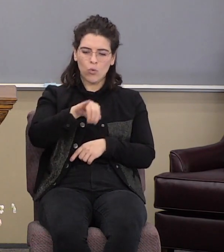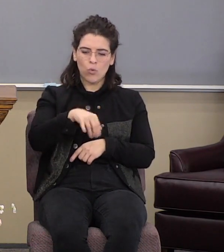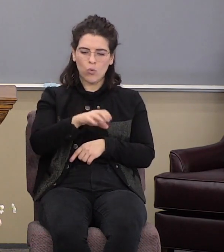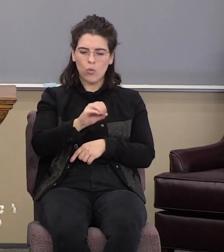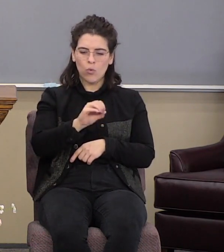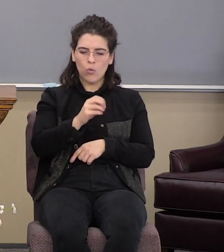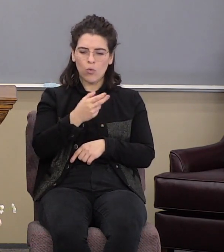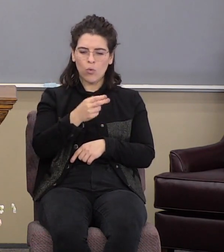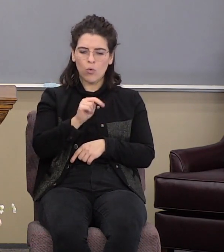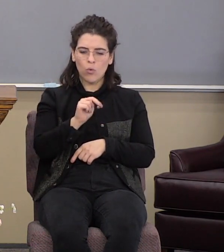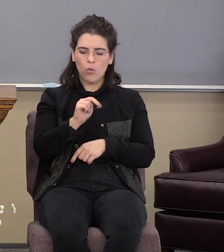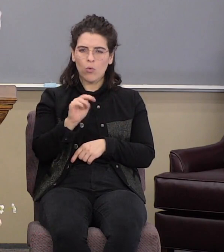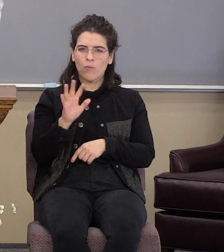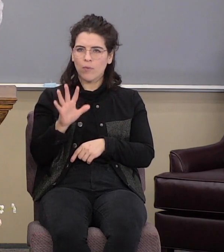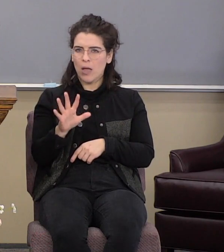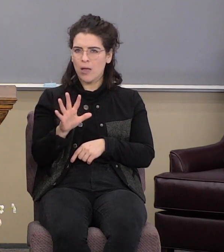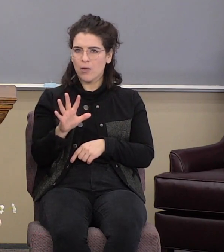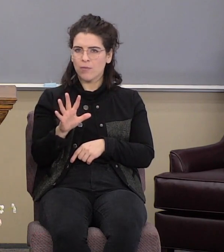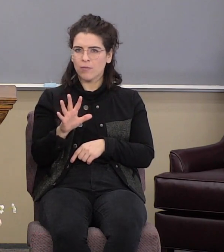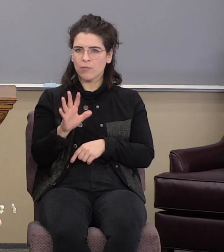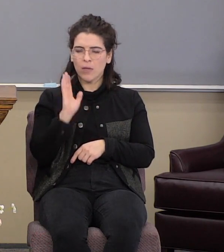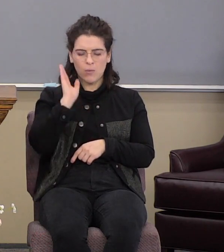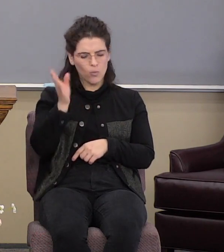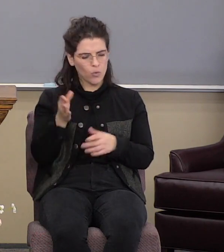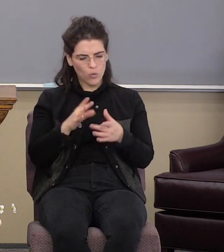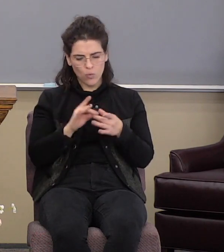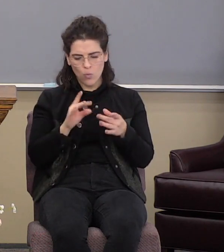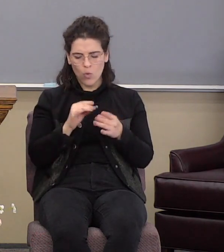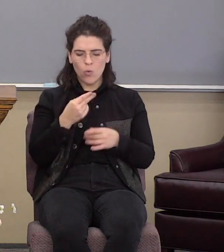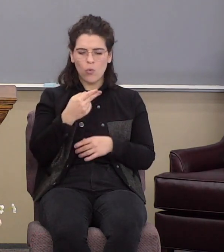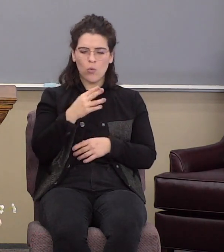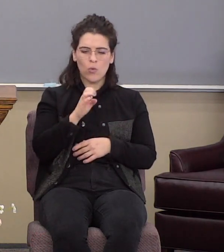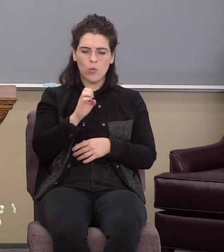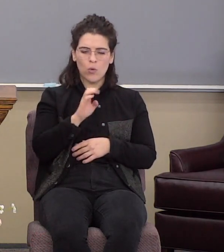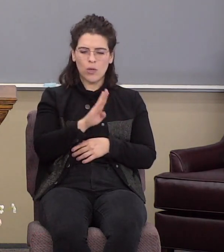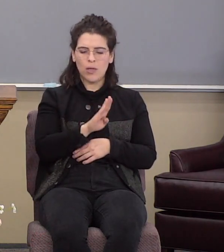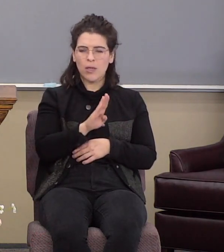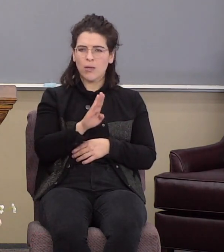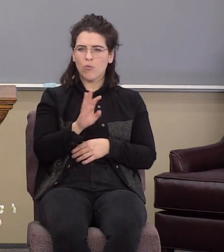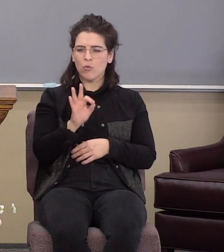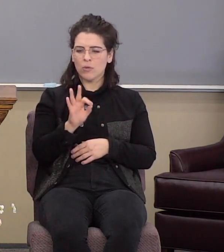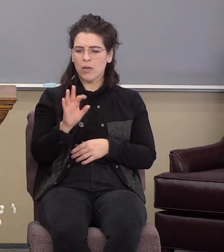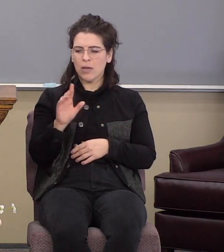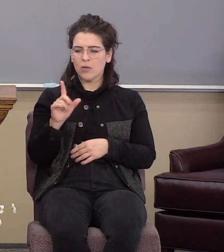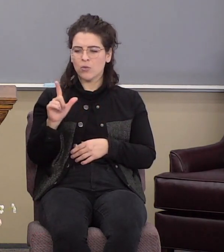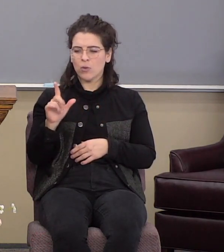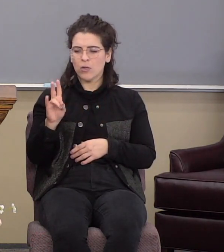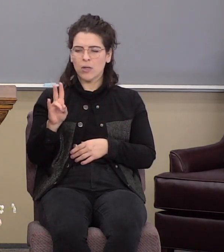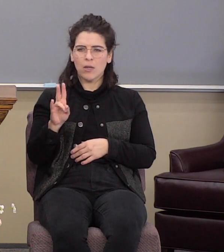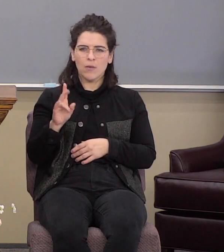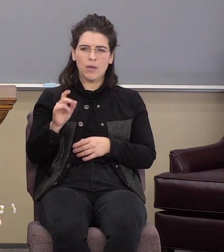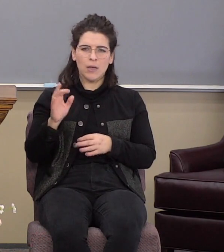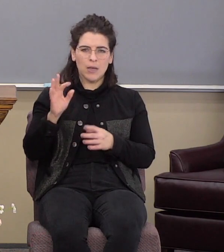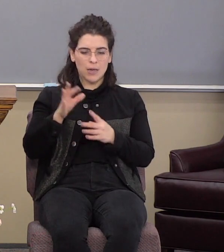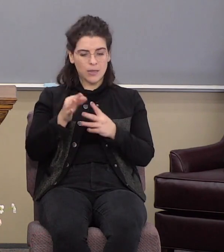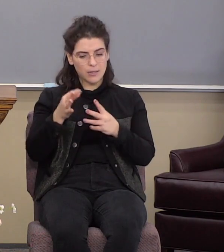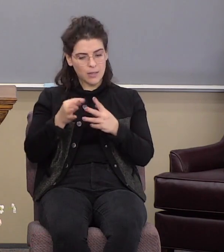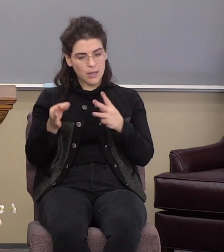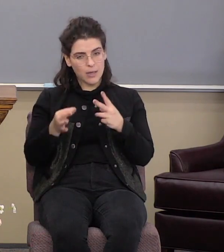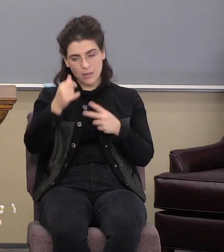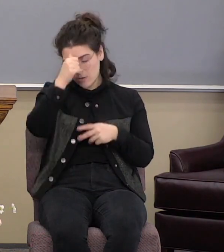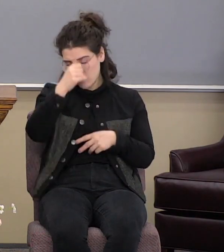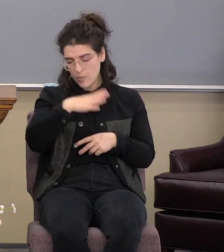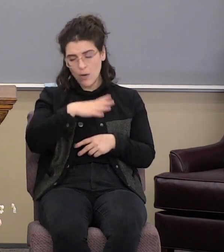chapter 5. I'm just going to quote to you Hebrews chapter 9, verse 27. "It is appointed unto man once